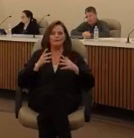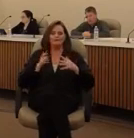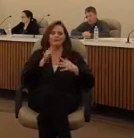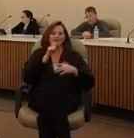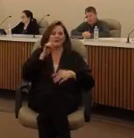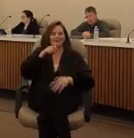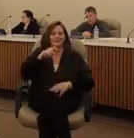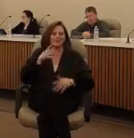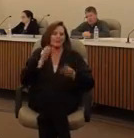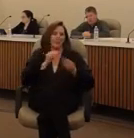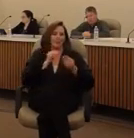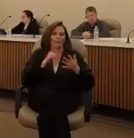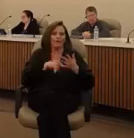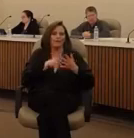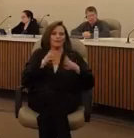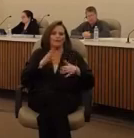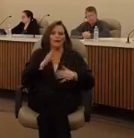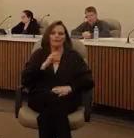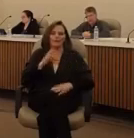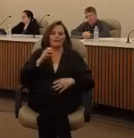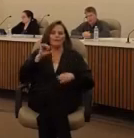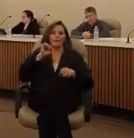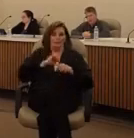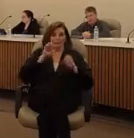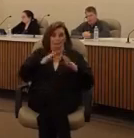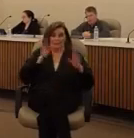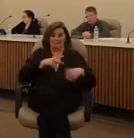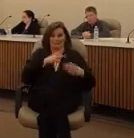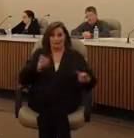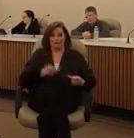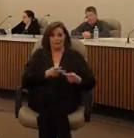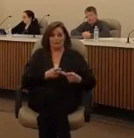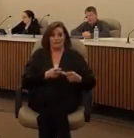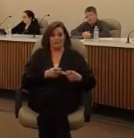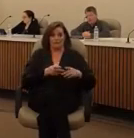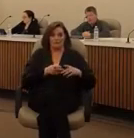it's necessarily more than when the gas station was previously operating.